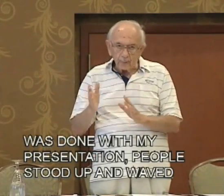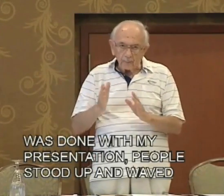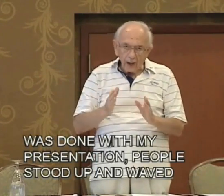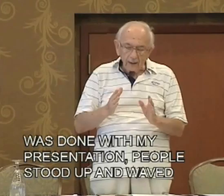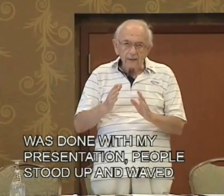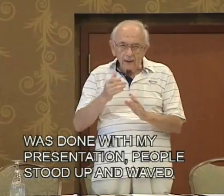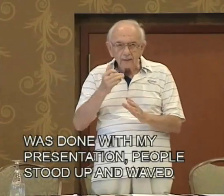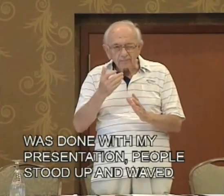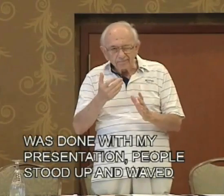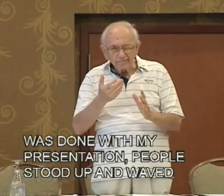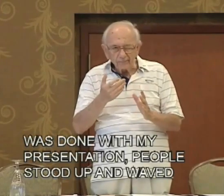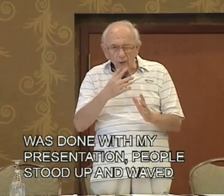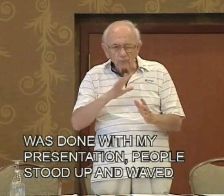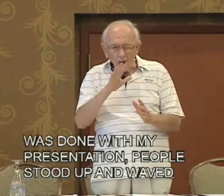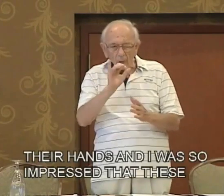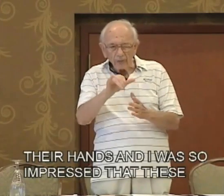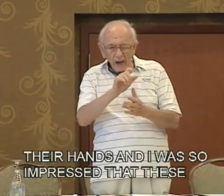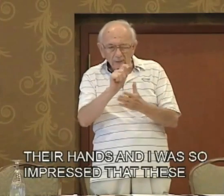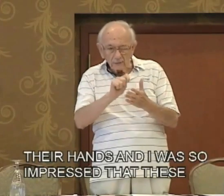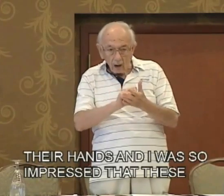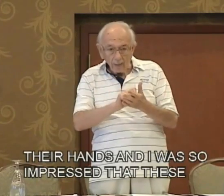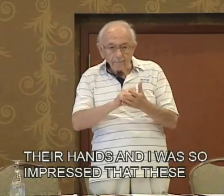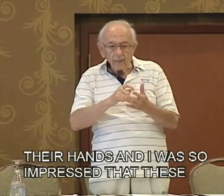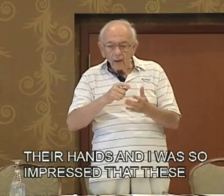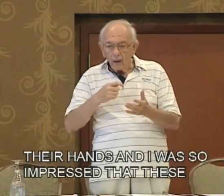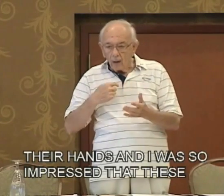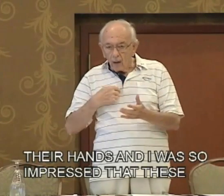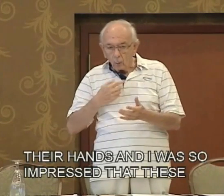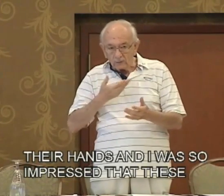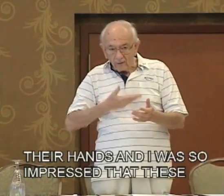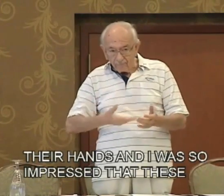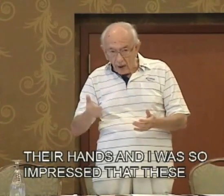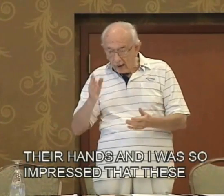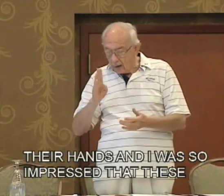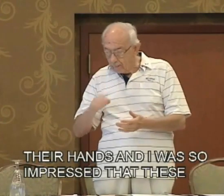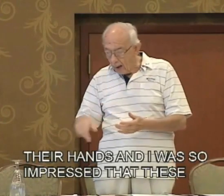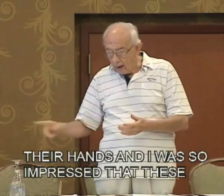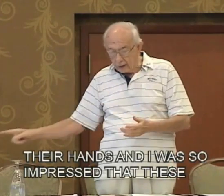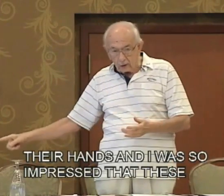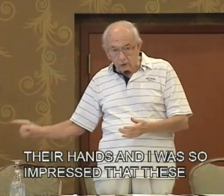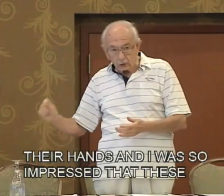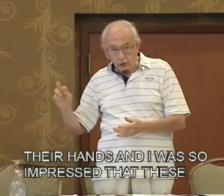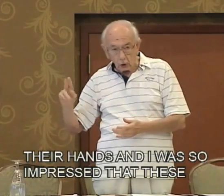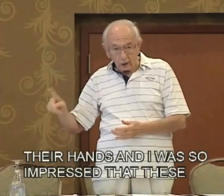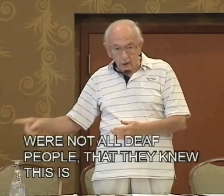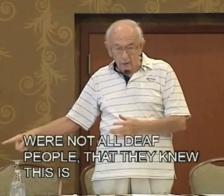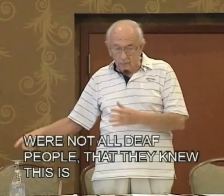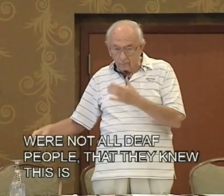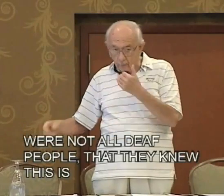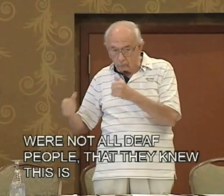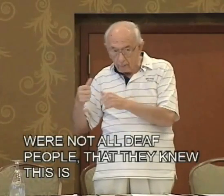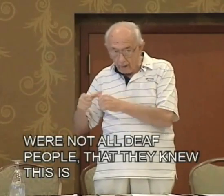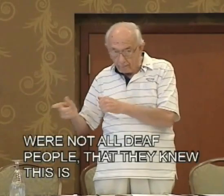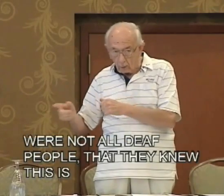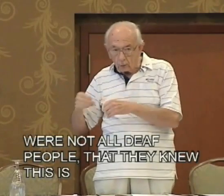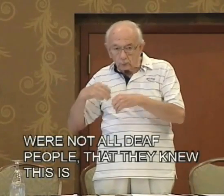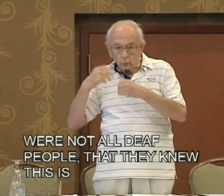and let me see if I can I think right around the time of the deaf president now protest